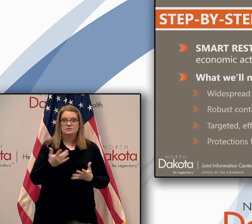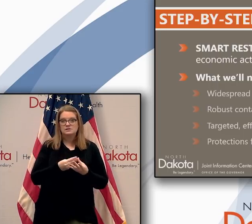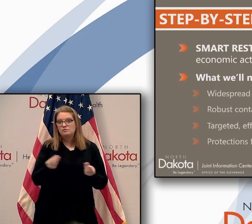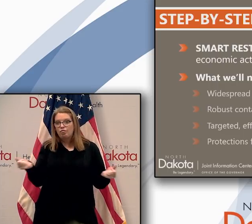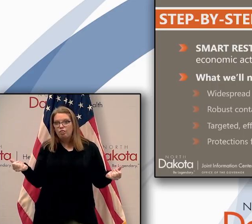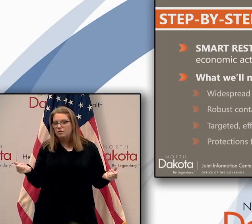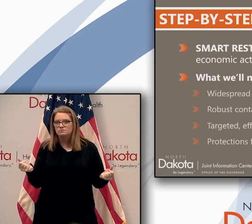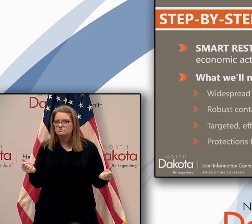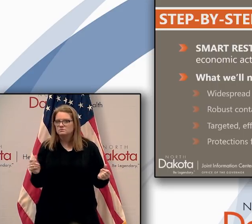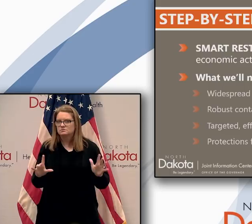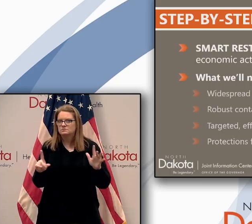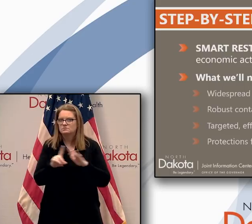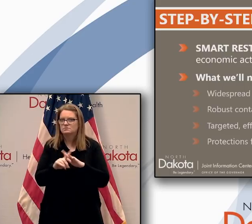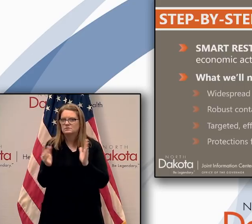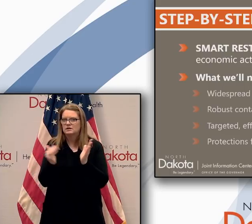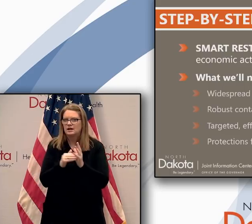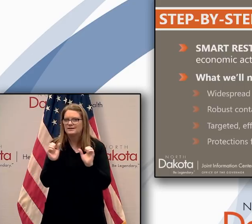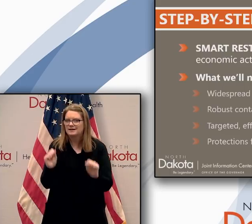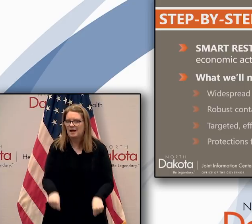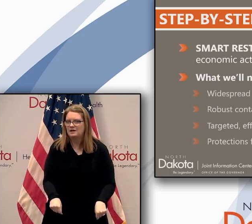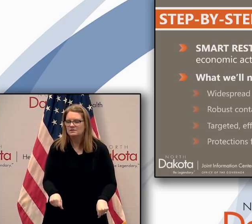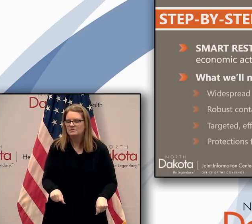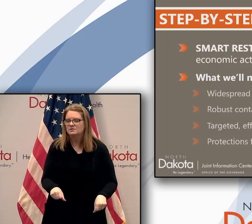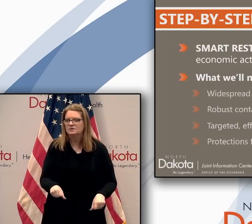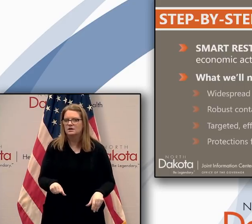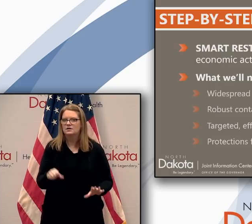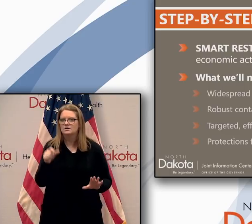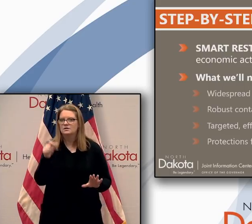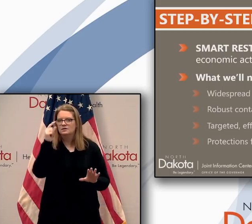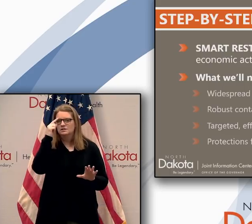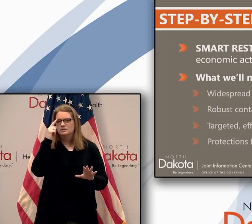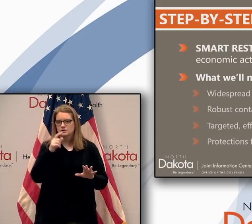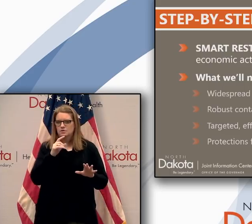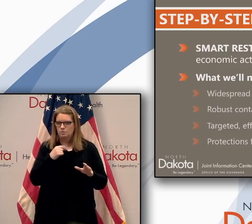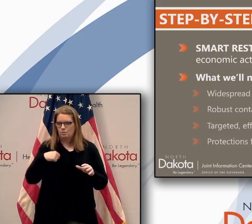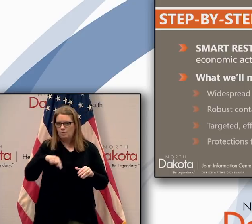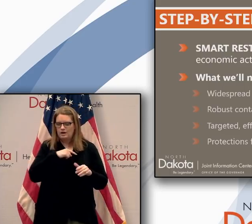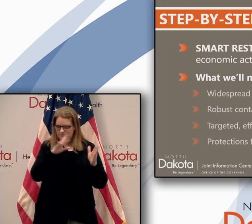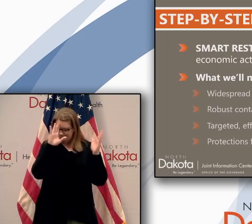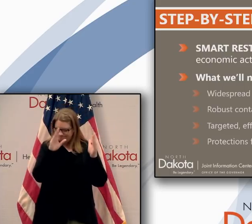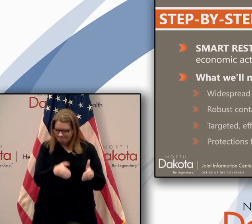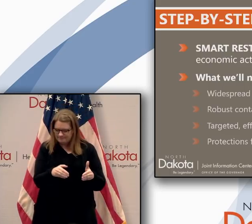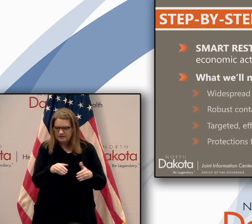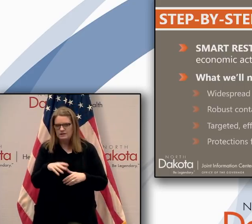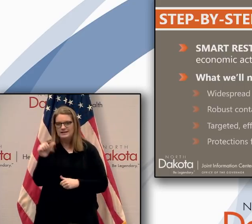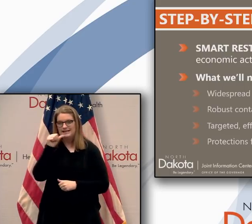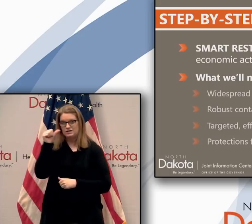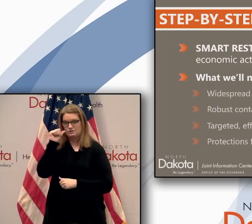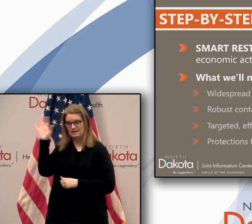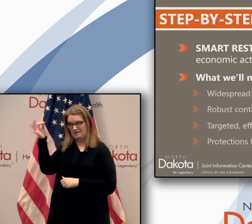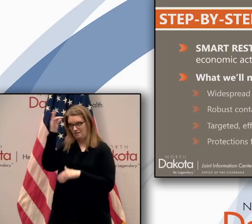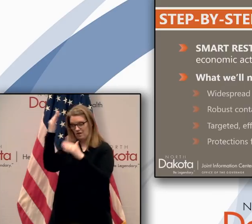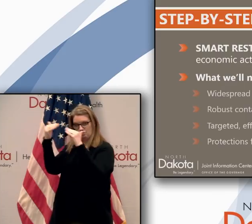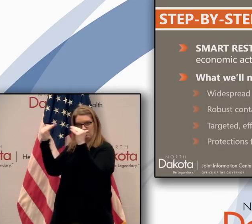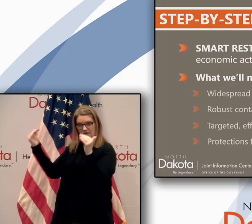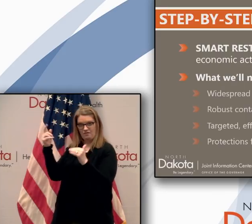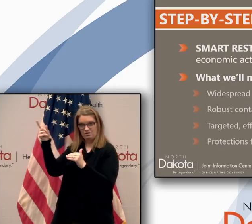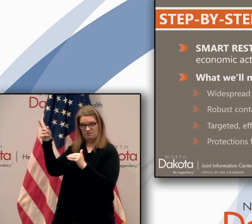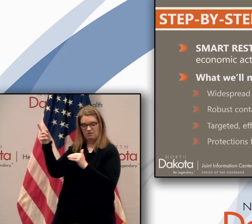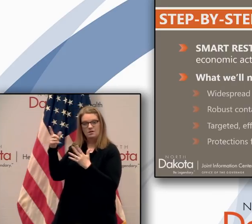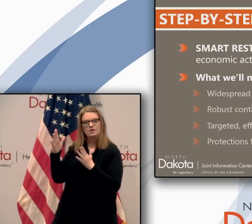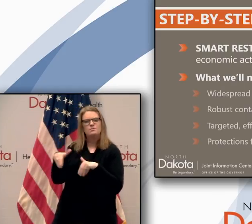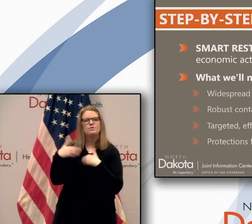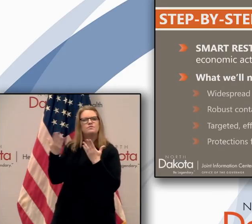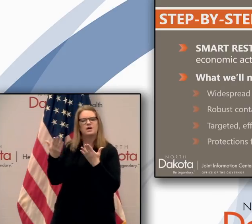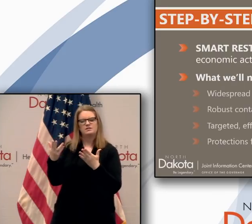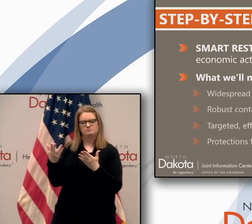to be ready for that. So we're continuing to work on that. Yesterday, at the federal level, they released guidelines about opening